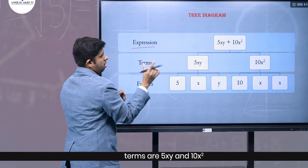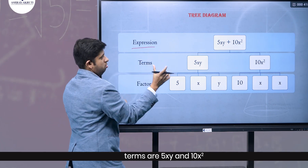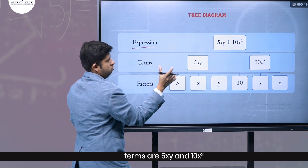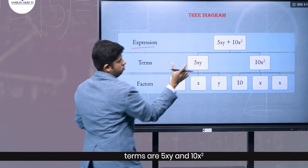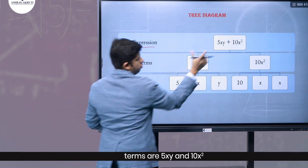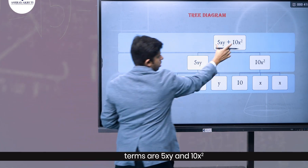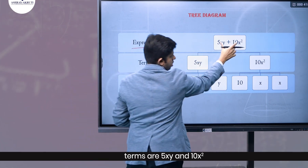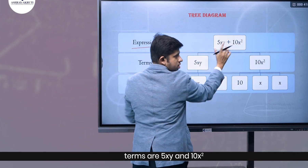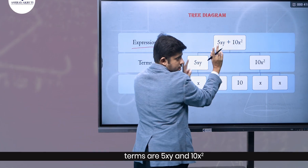square.